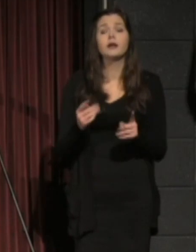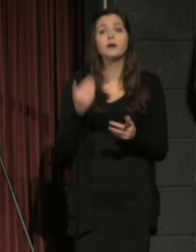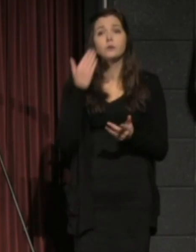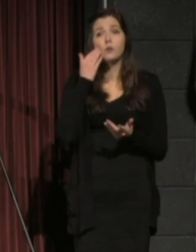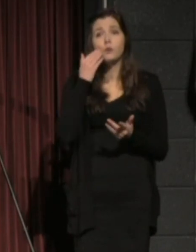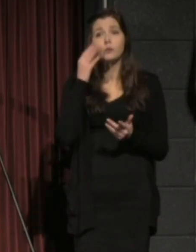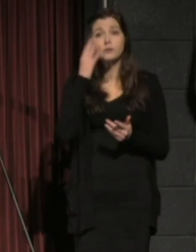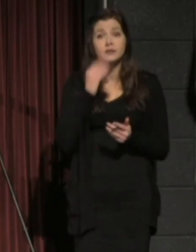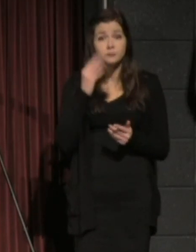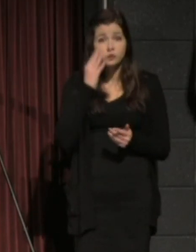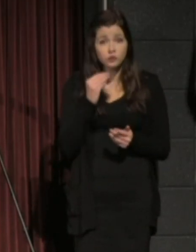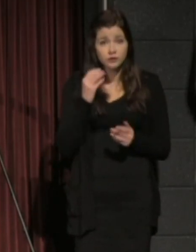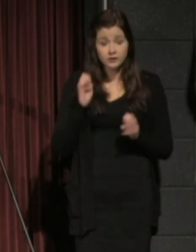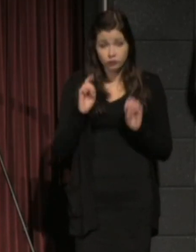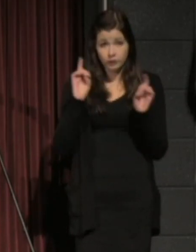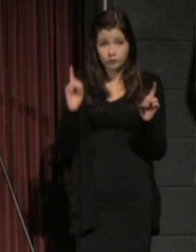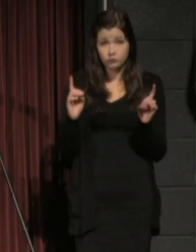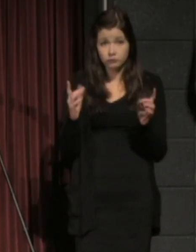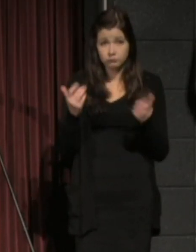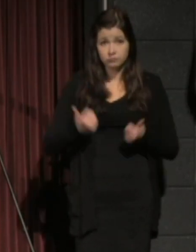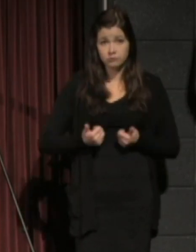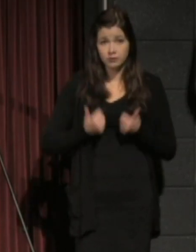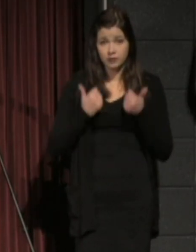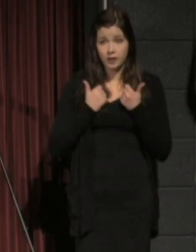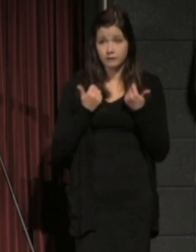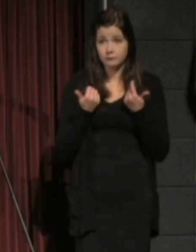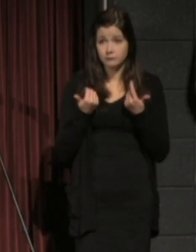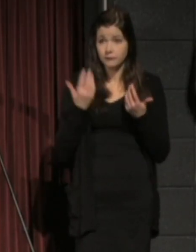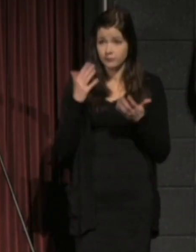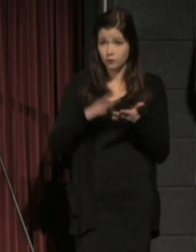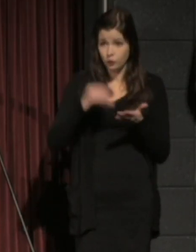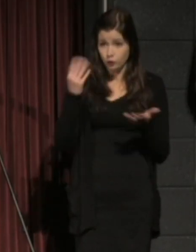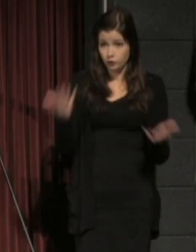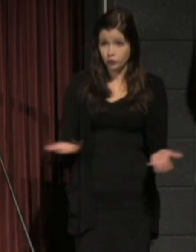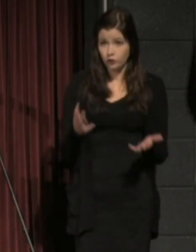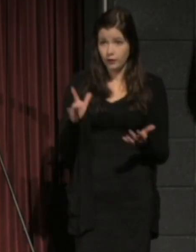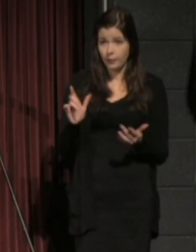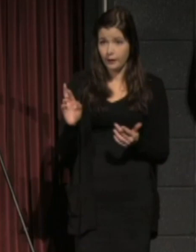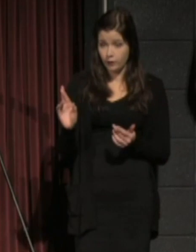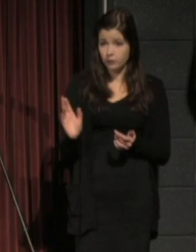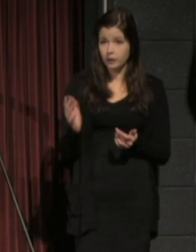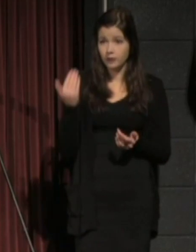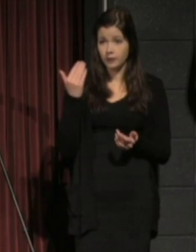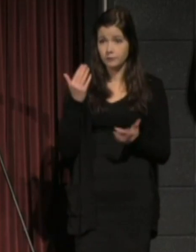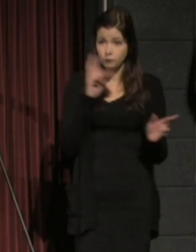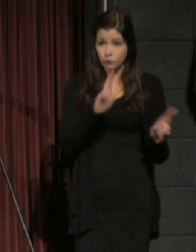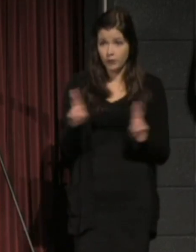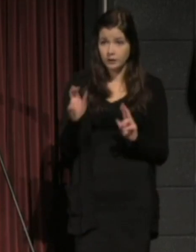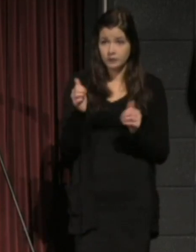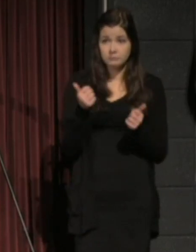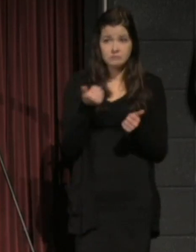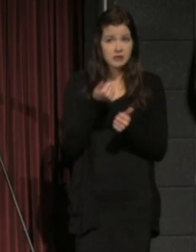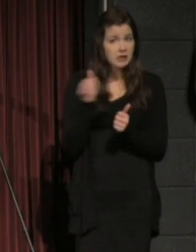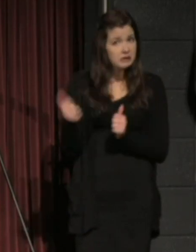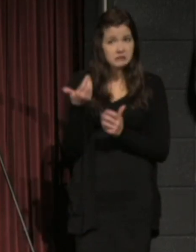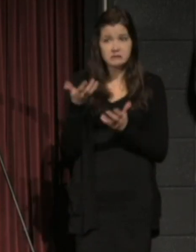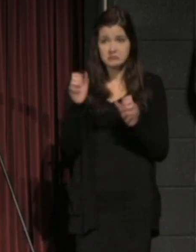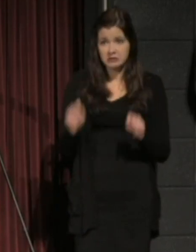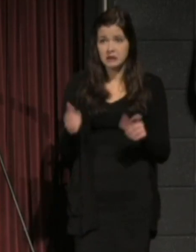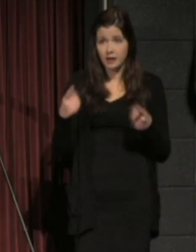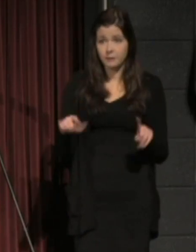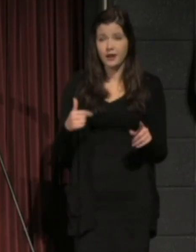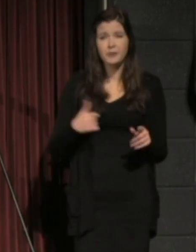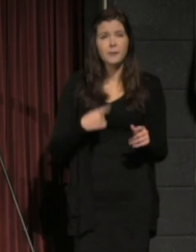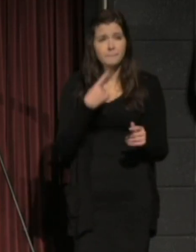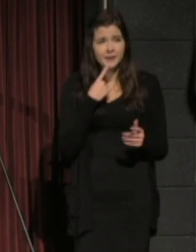of the experience, education, and life lessons I have learned at Lake Region, I'm prepared for anything that life may throw my way. I'm going